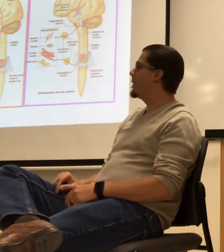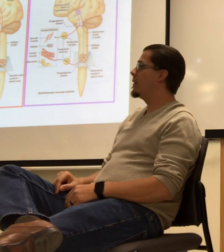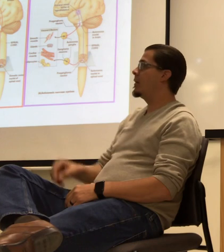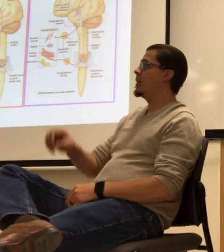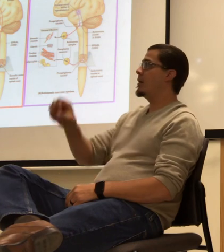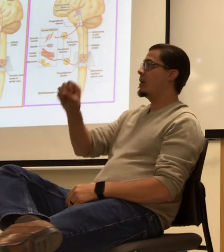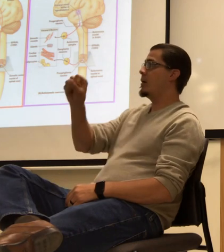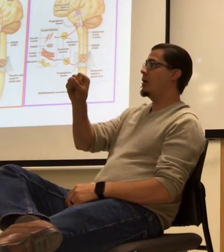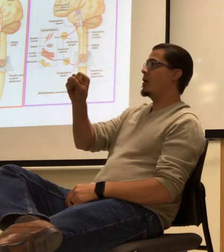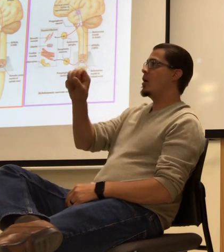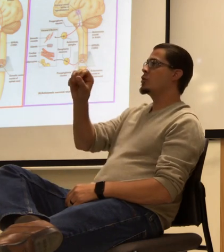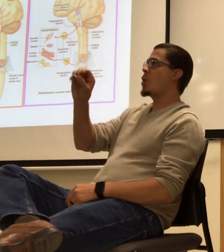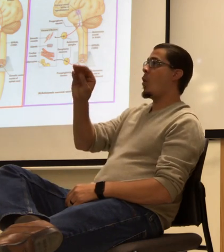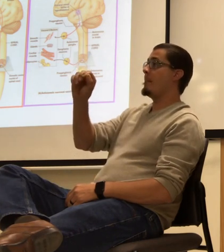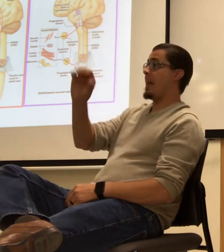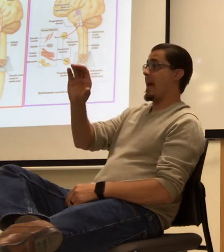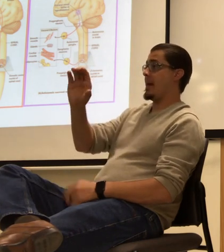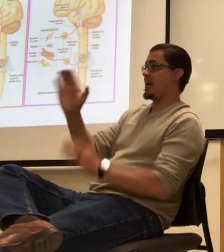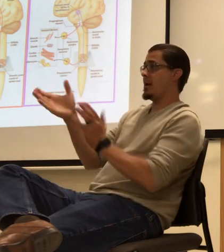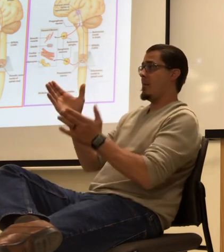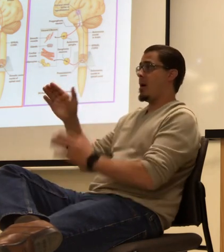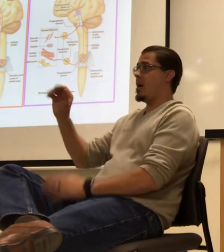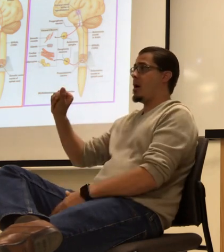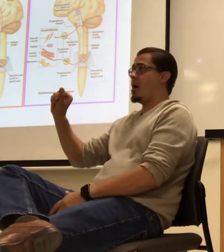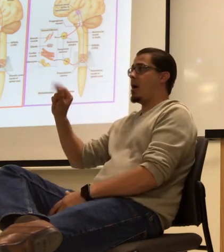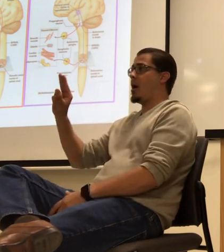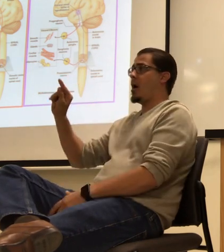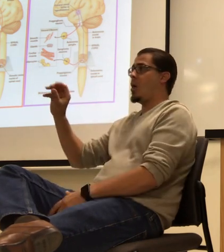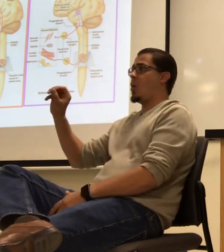somatic versus autonomic,